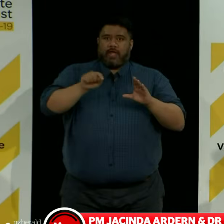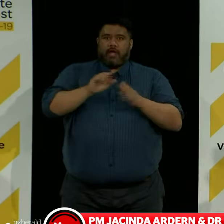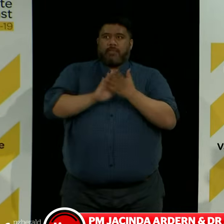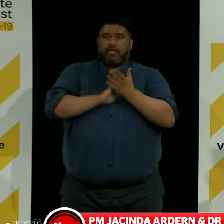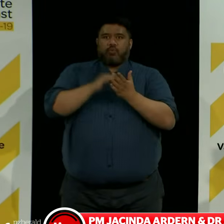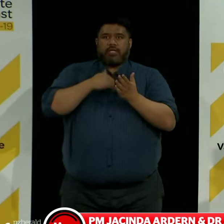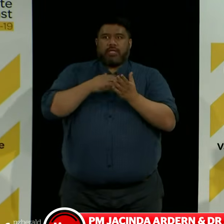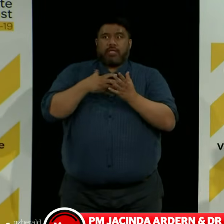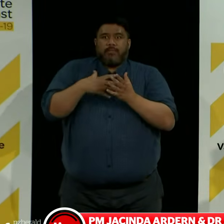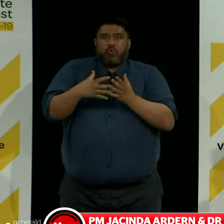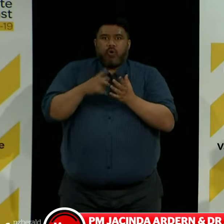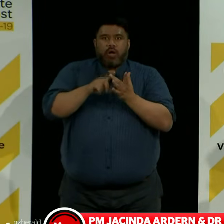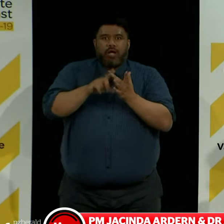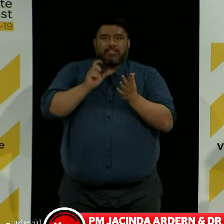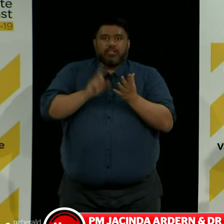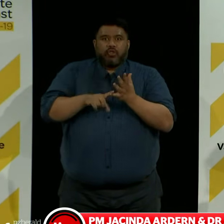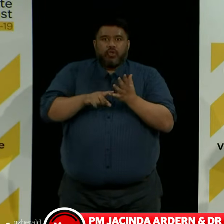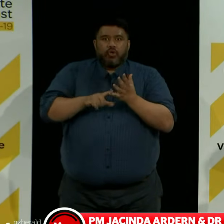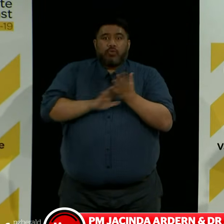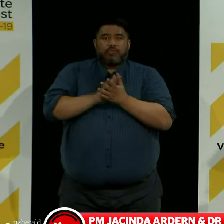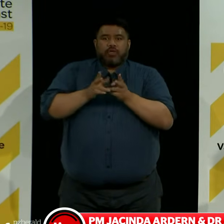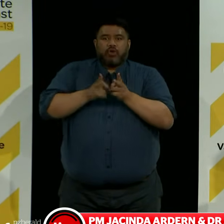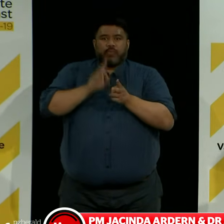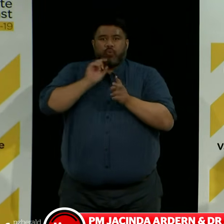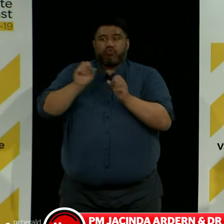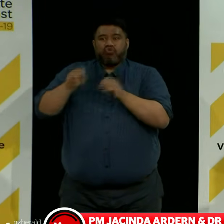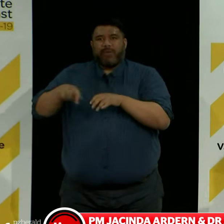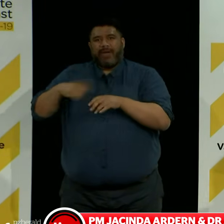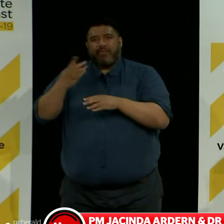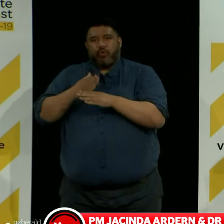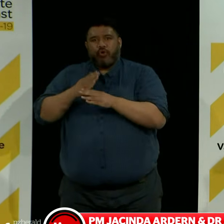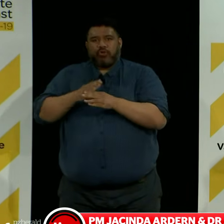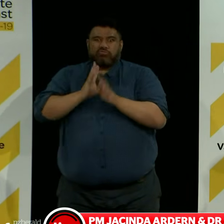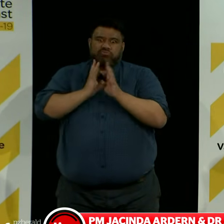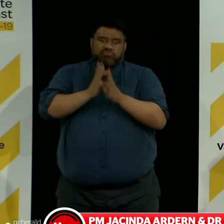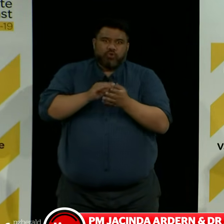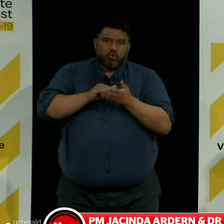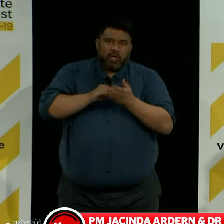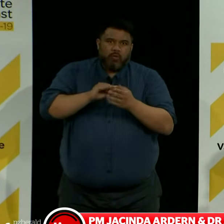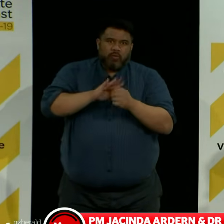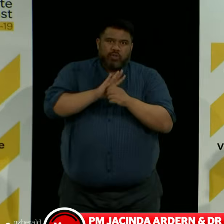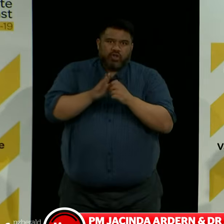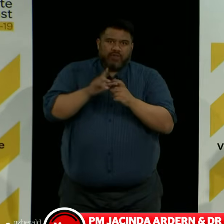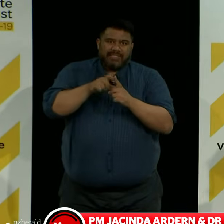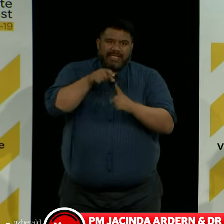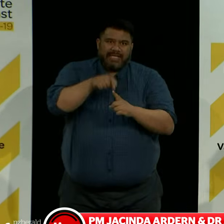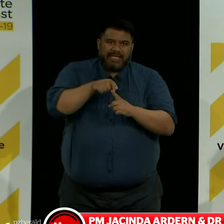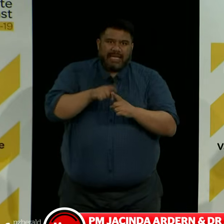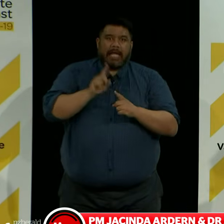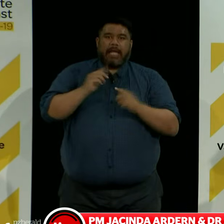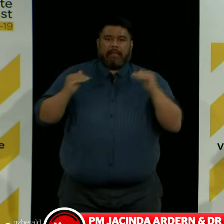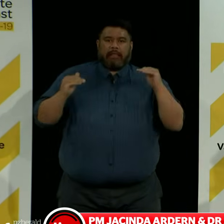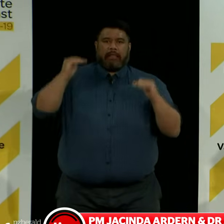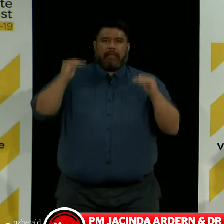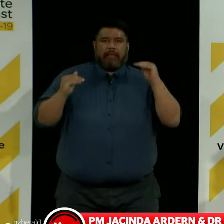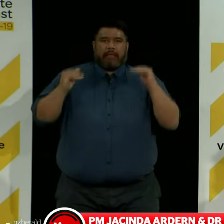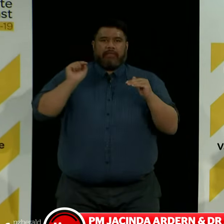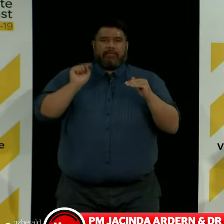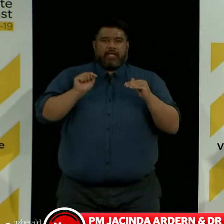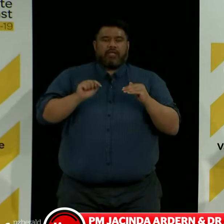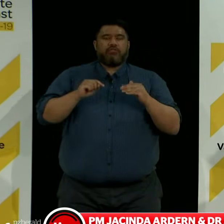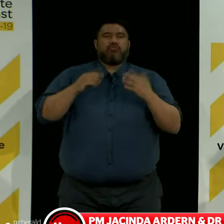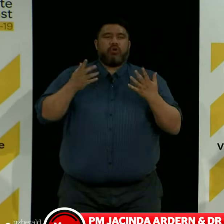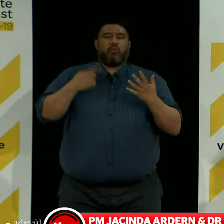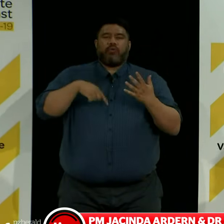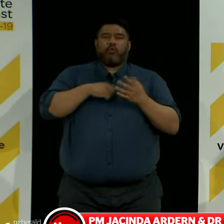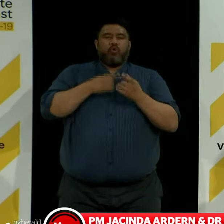force hospitals to stop doing some other things. So it's actually about the opportunity cost. And what, of course, we're aiming to do is,